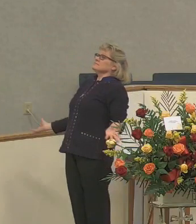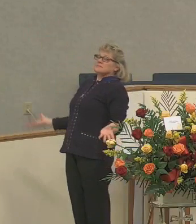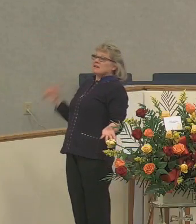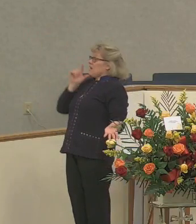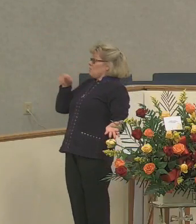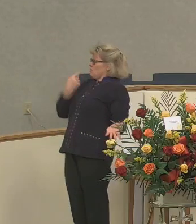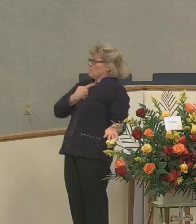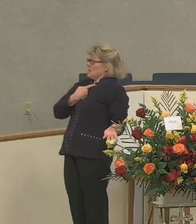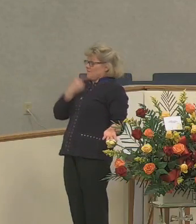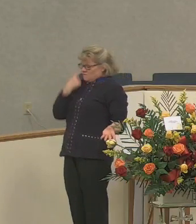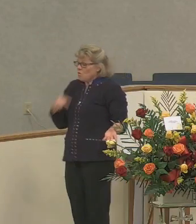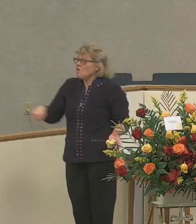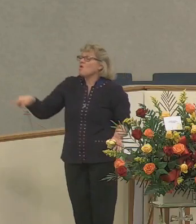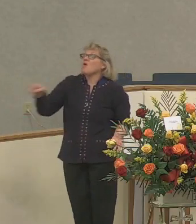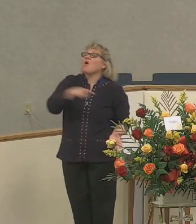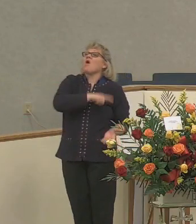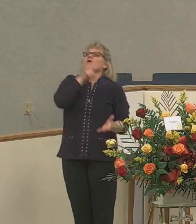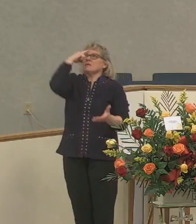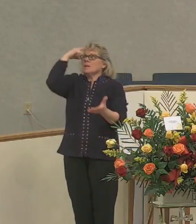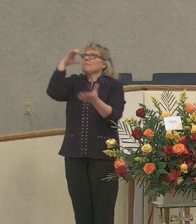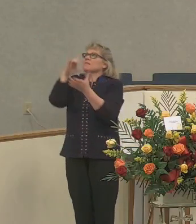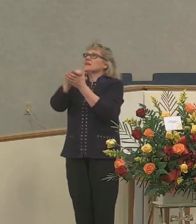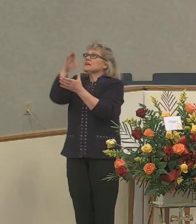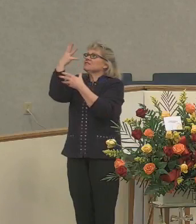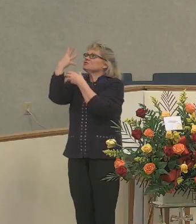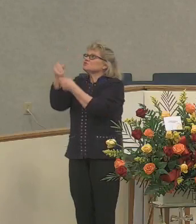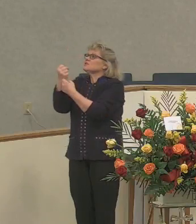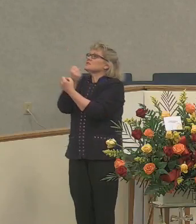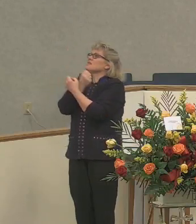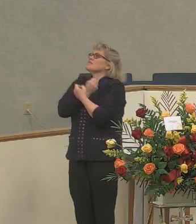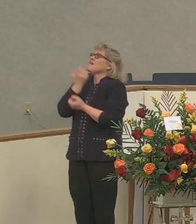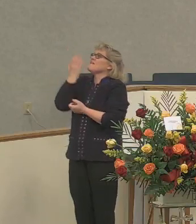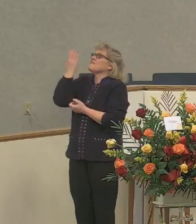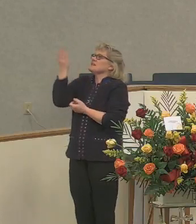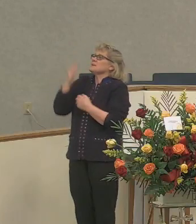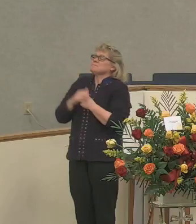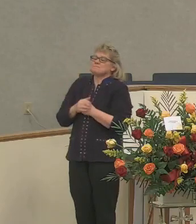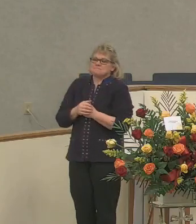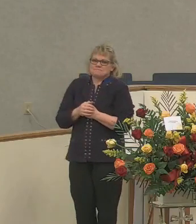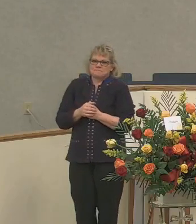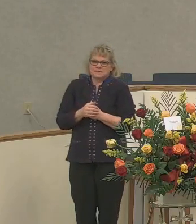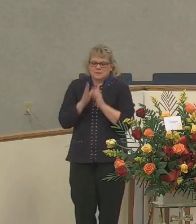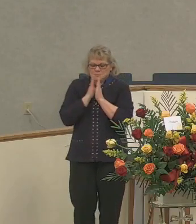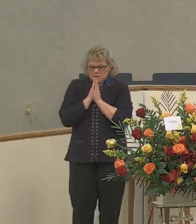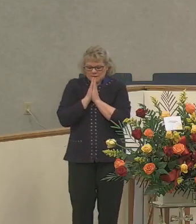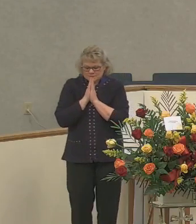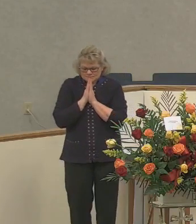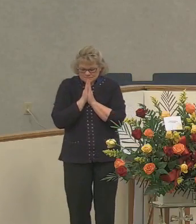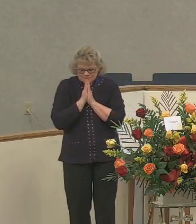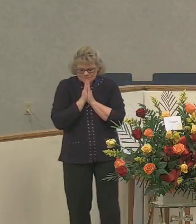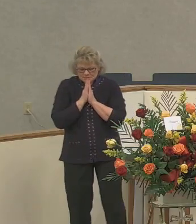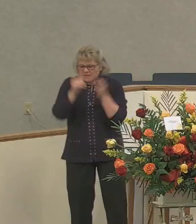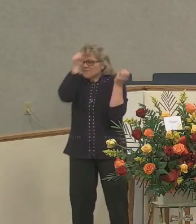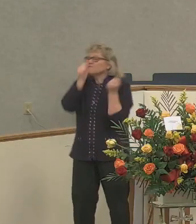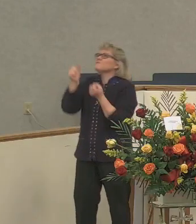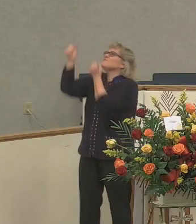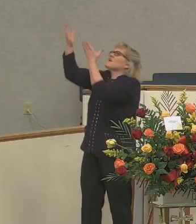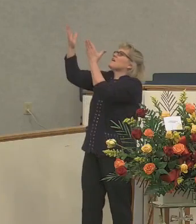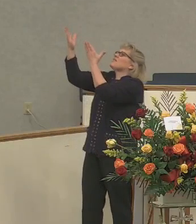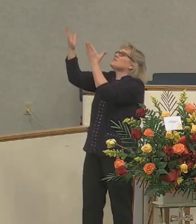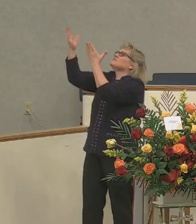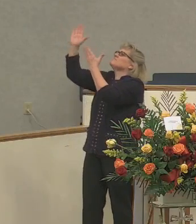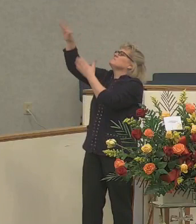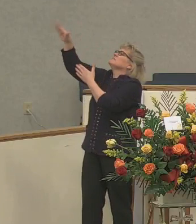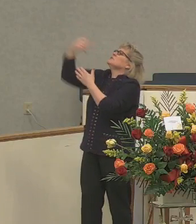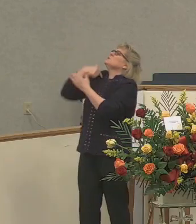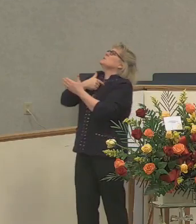only, but unto all them also that love his appearing. Shall we pray? Father, I